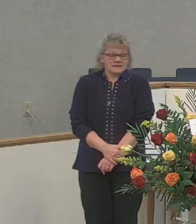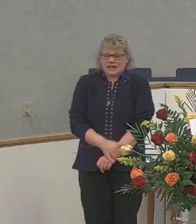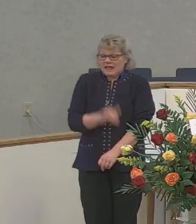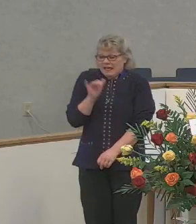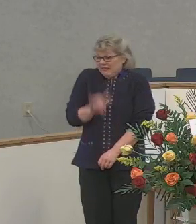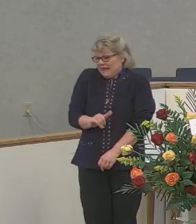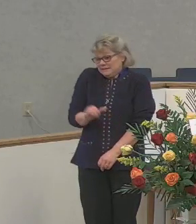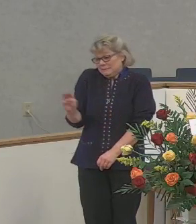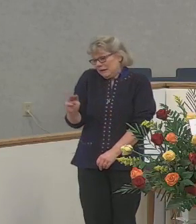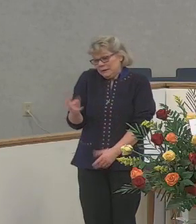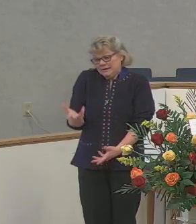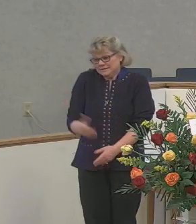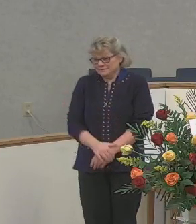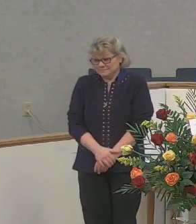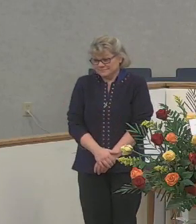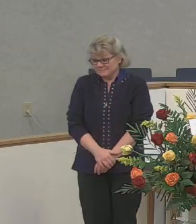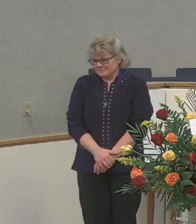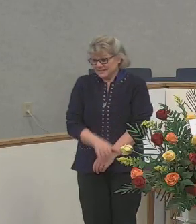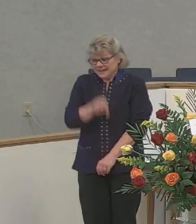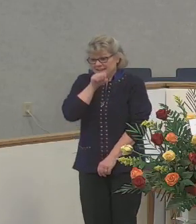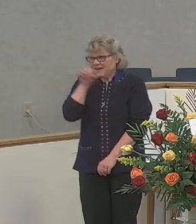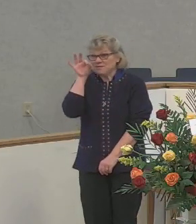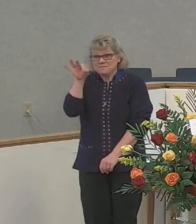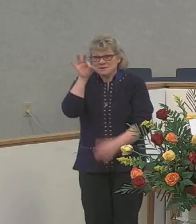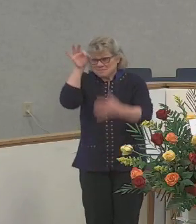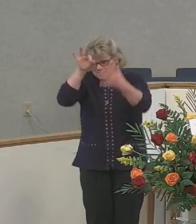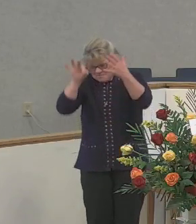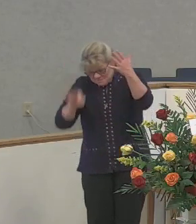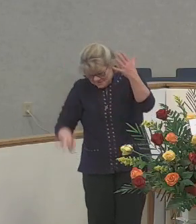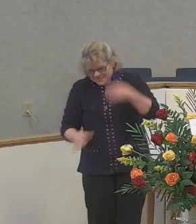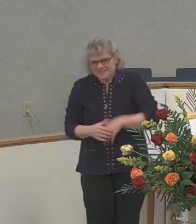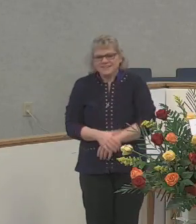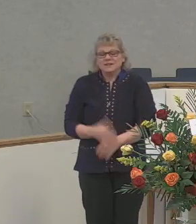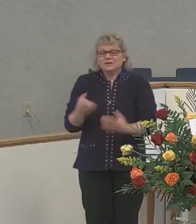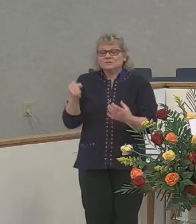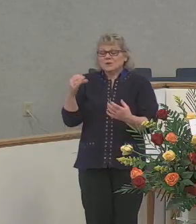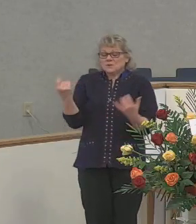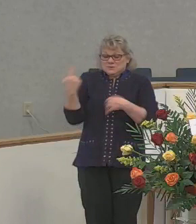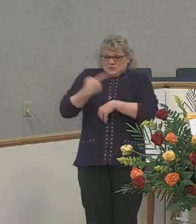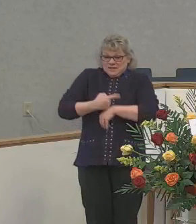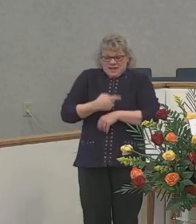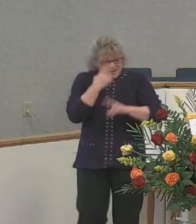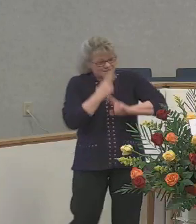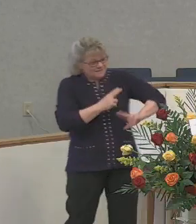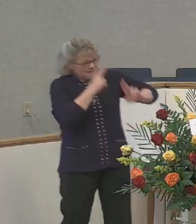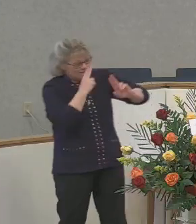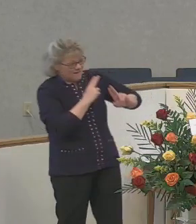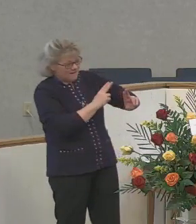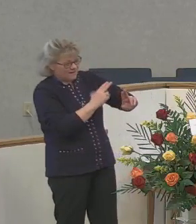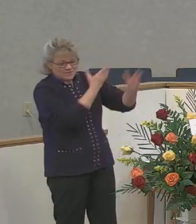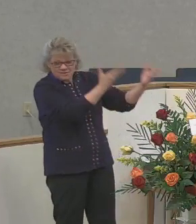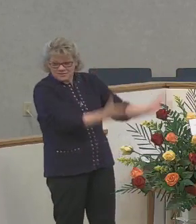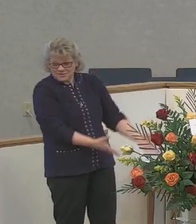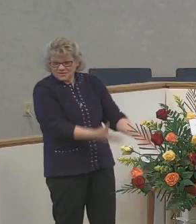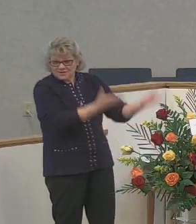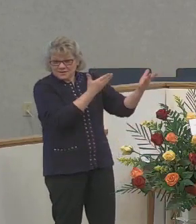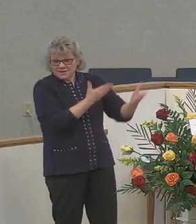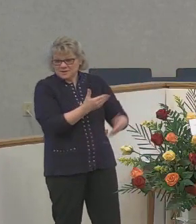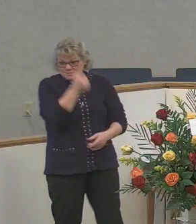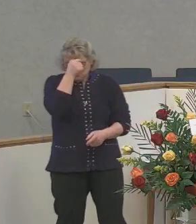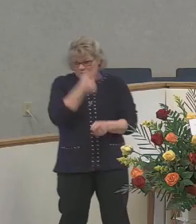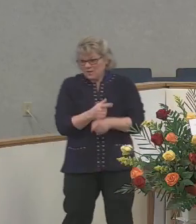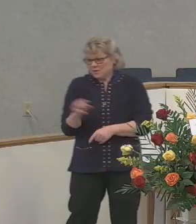But that was Marion, all right? That was Marion. So today, in honor of Brother